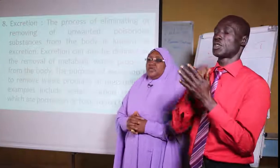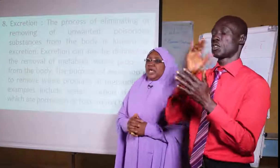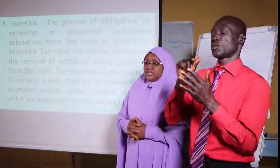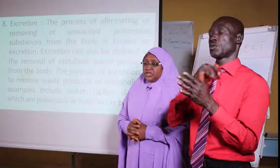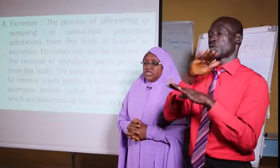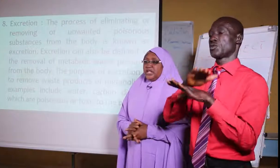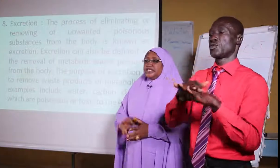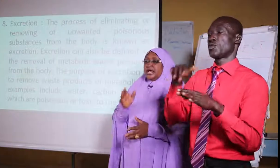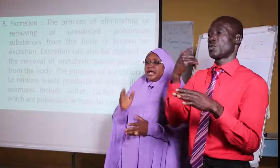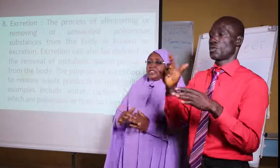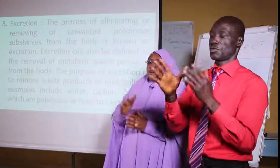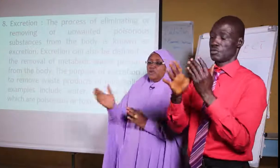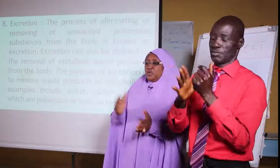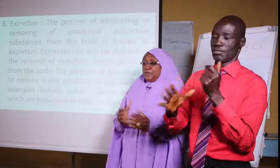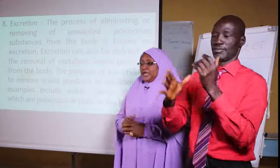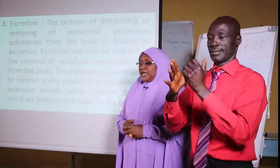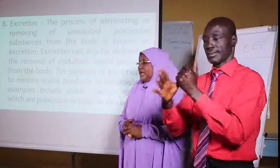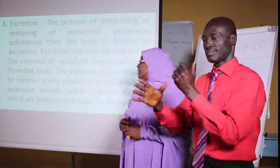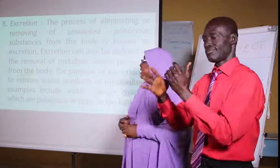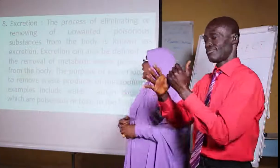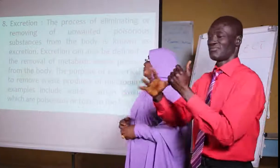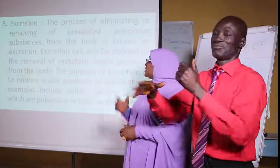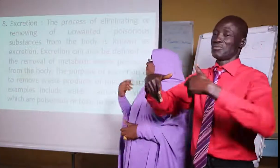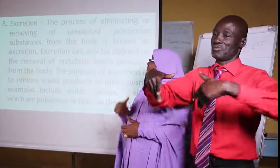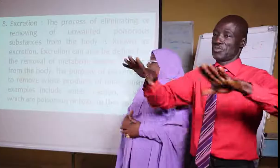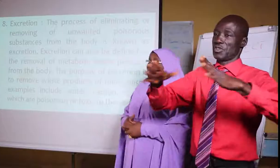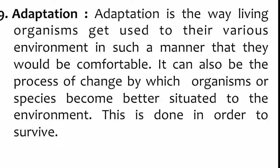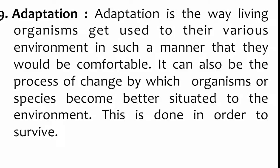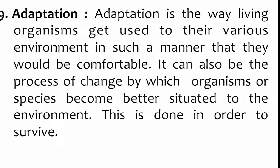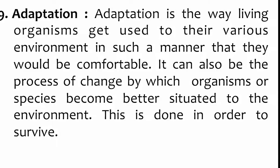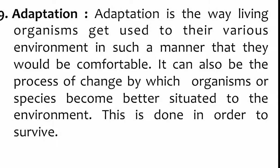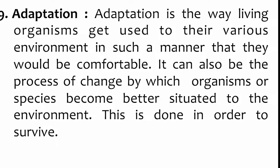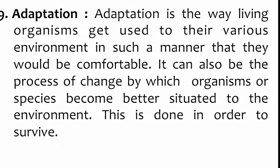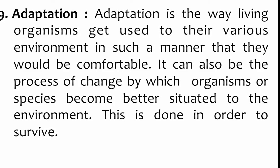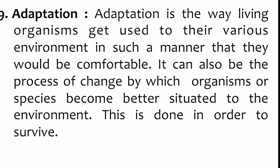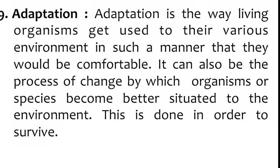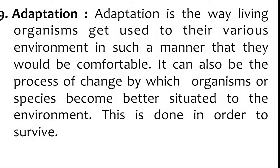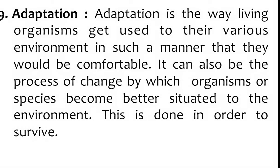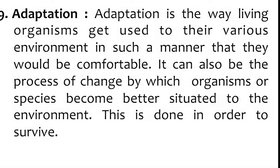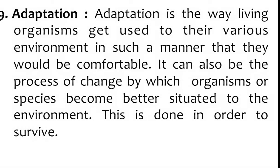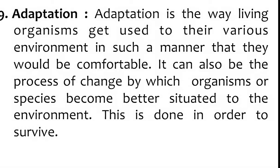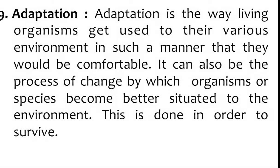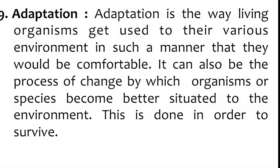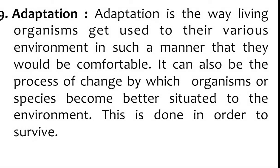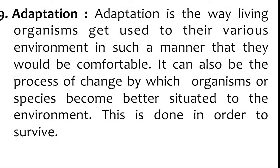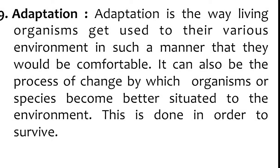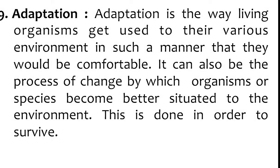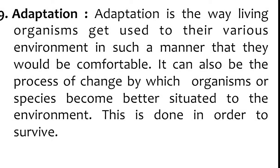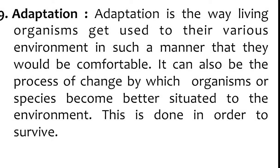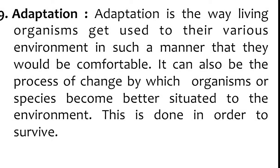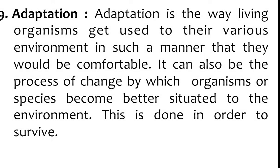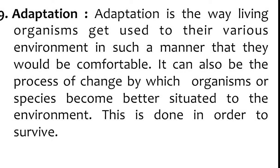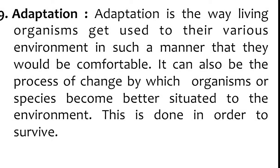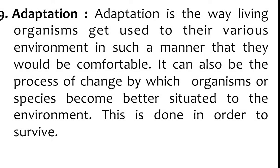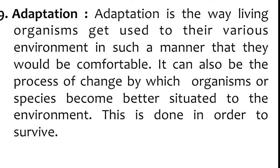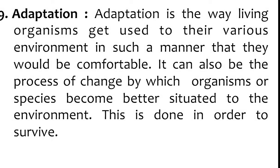is excretion, is a character for both plant and animals. Then the next one is adaptation. Is